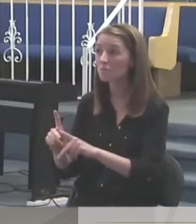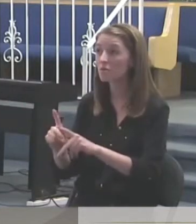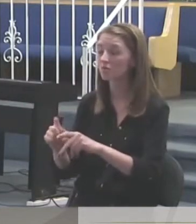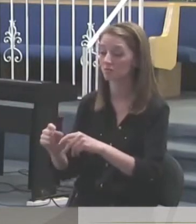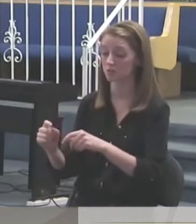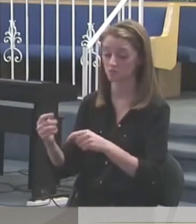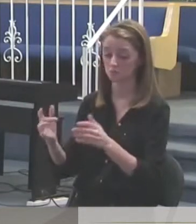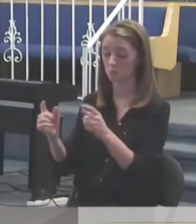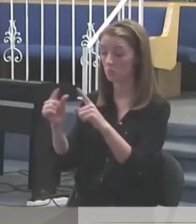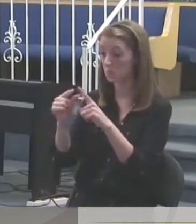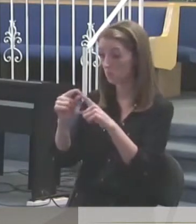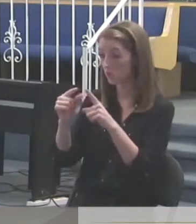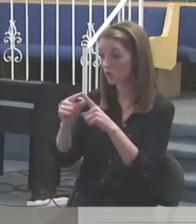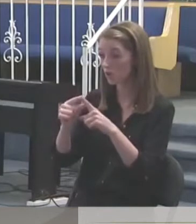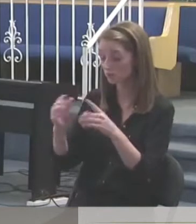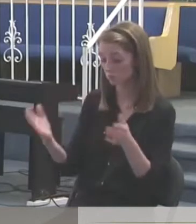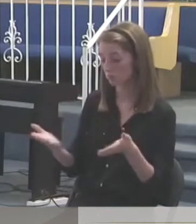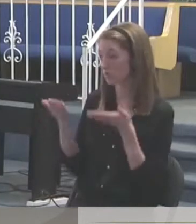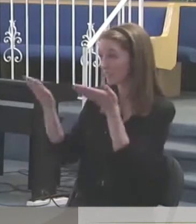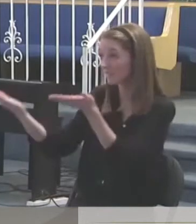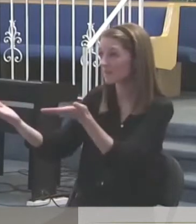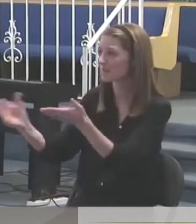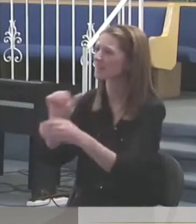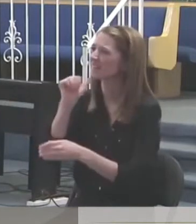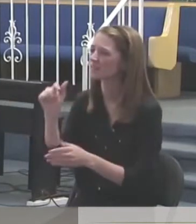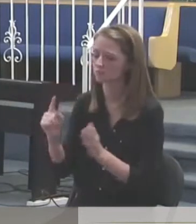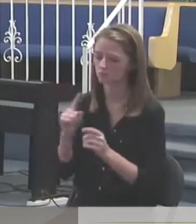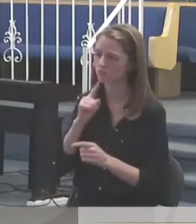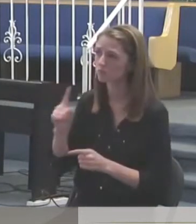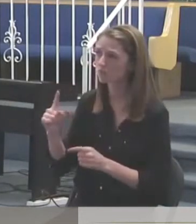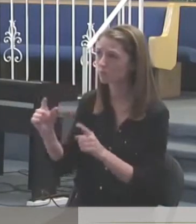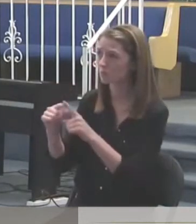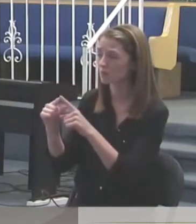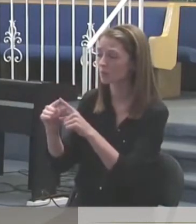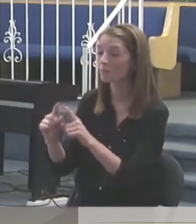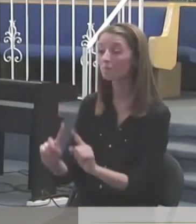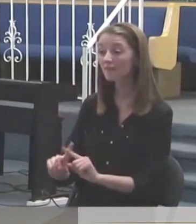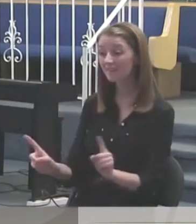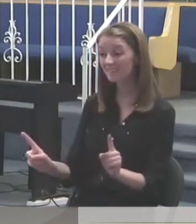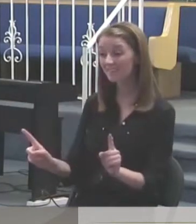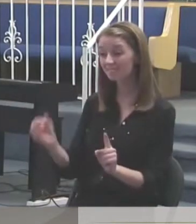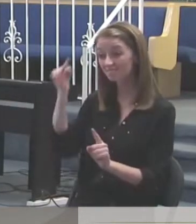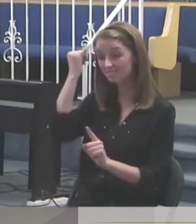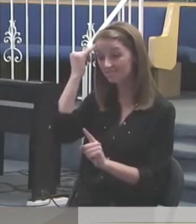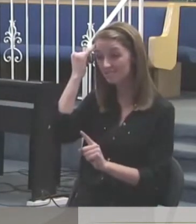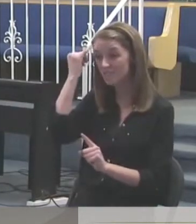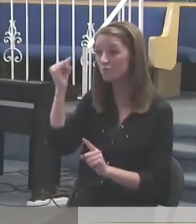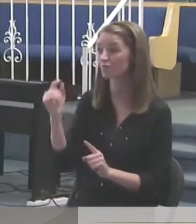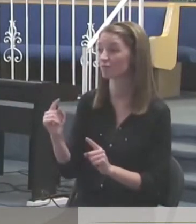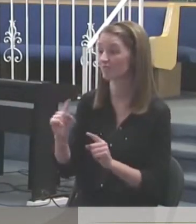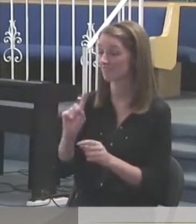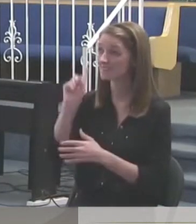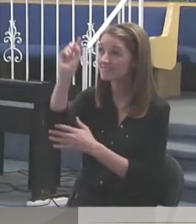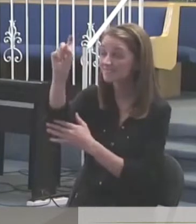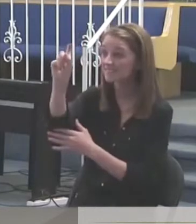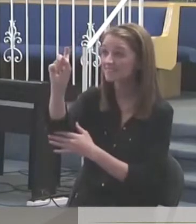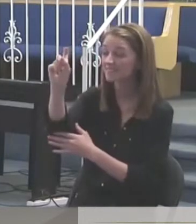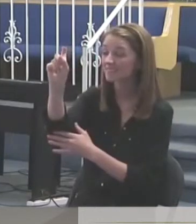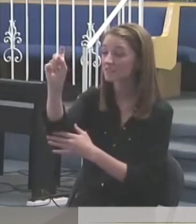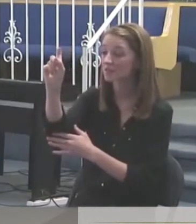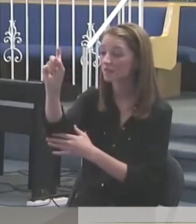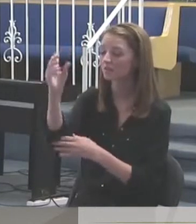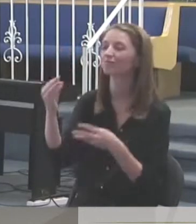wasn't given the word. But here's the thing. If you ask, you